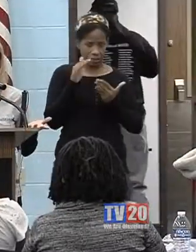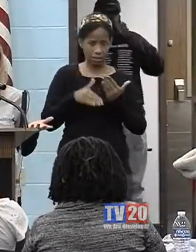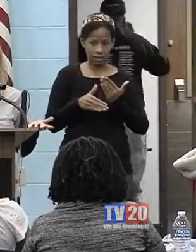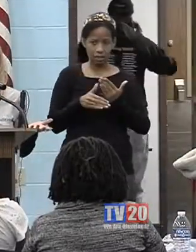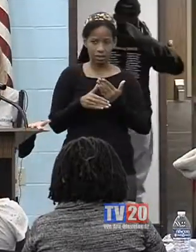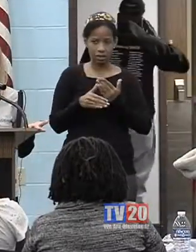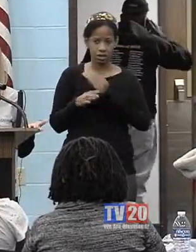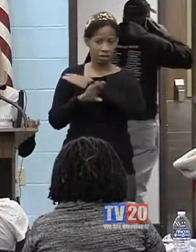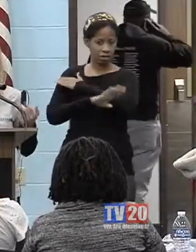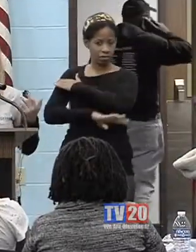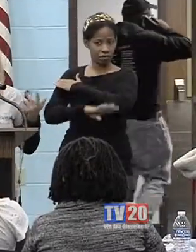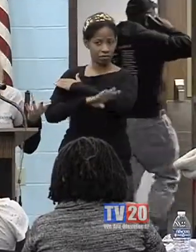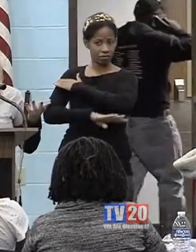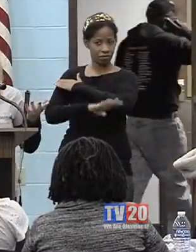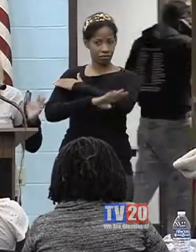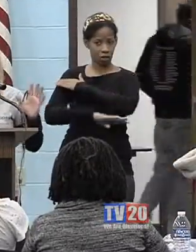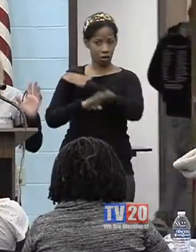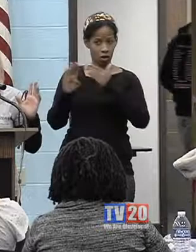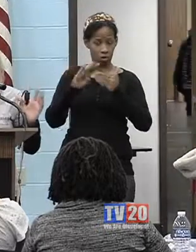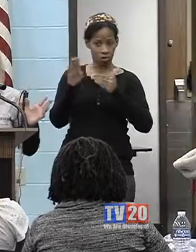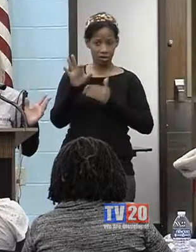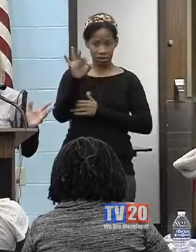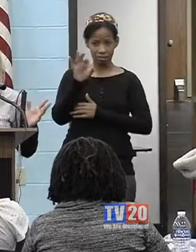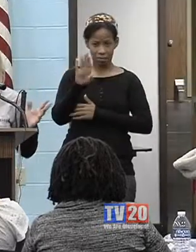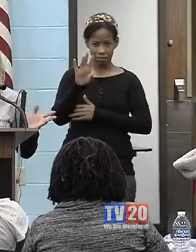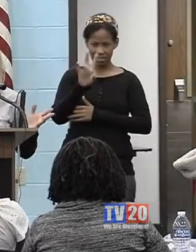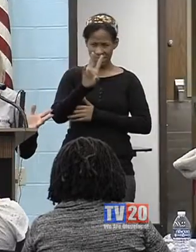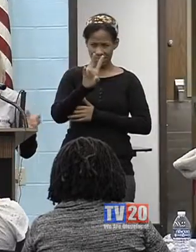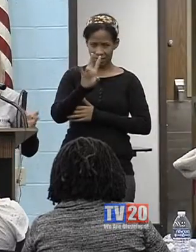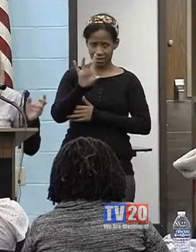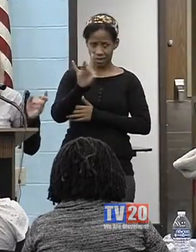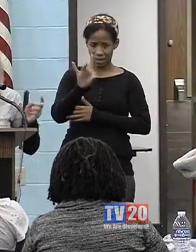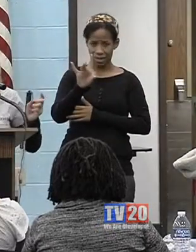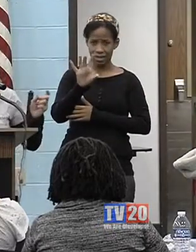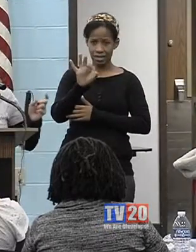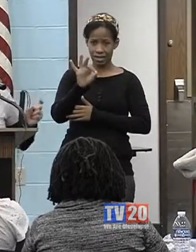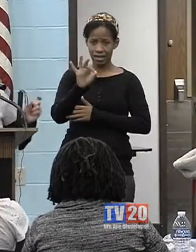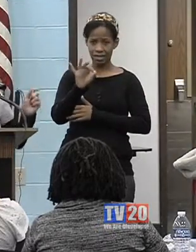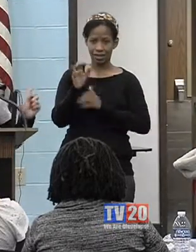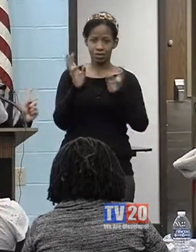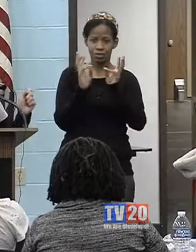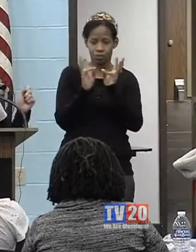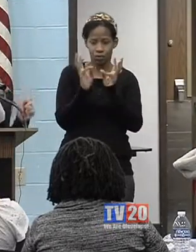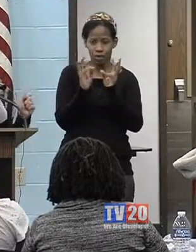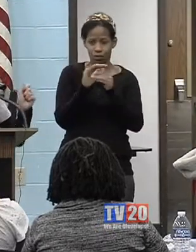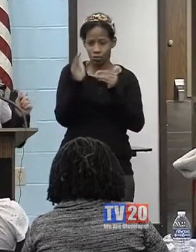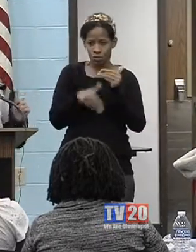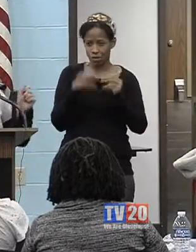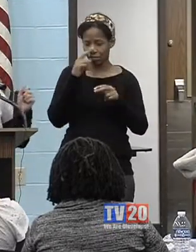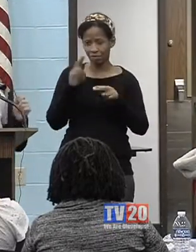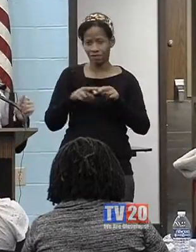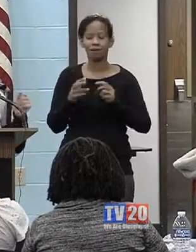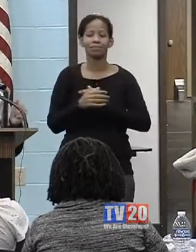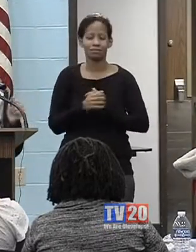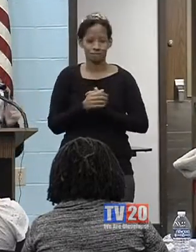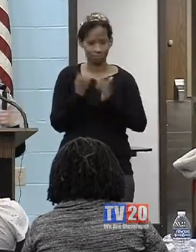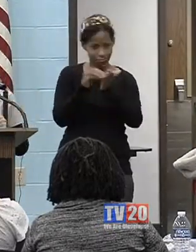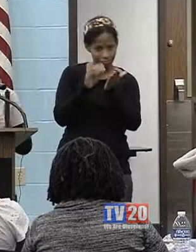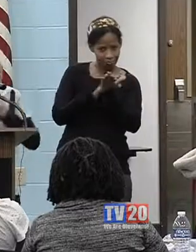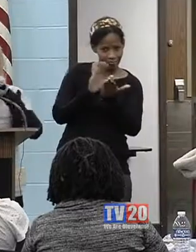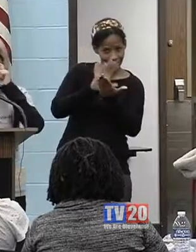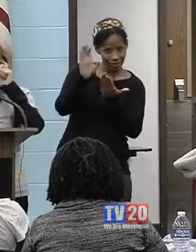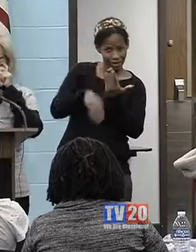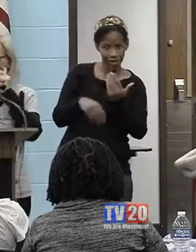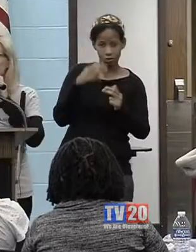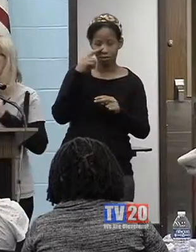had fall weekend. And in February 7th, 8th, and 9th is winter weekend. I'll let you know now. Mark it on your